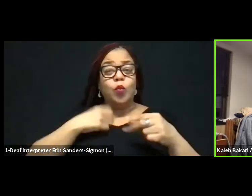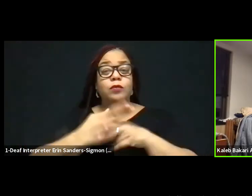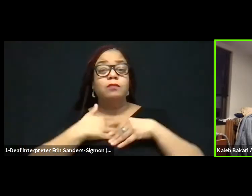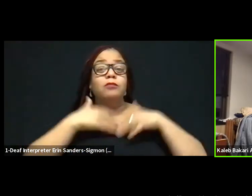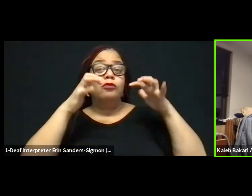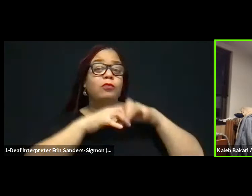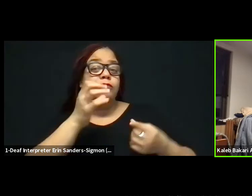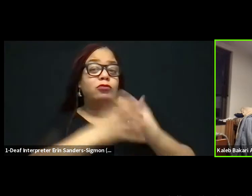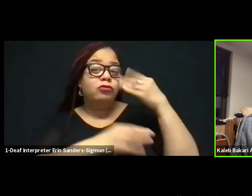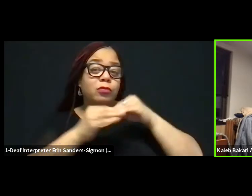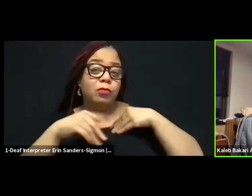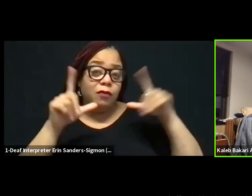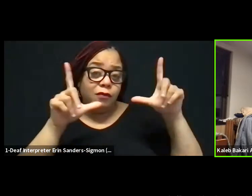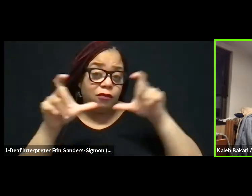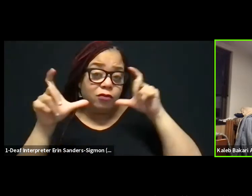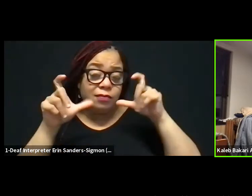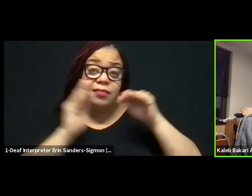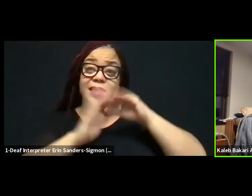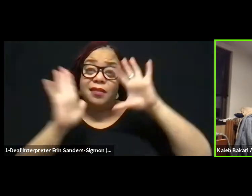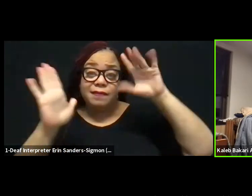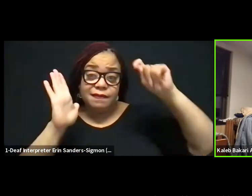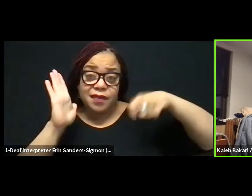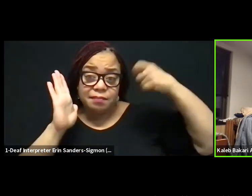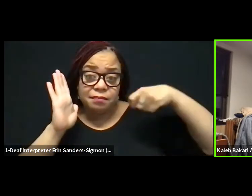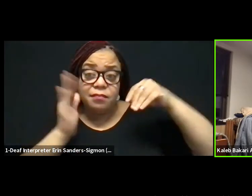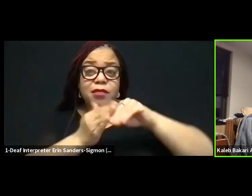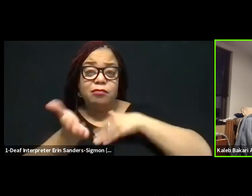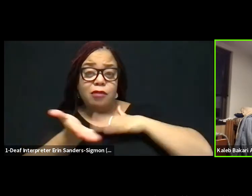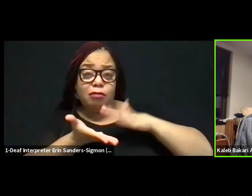abolition is a lifestyle.